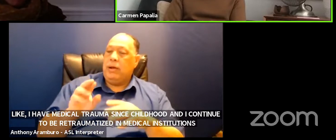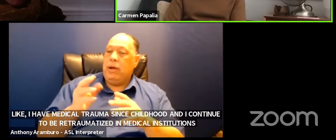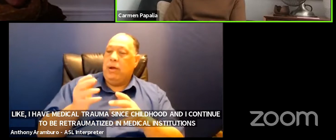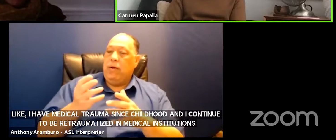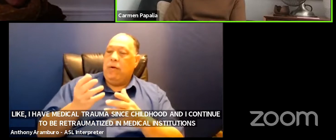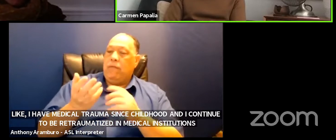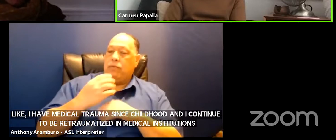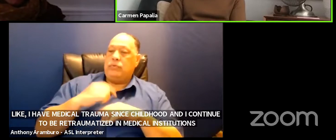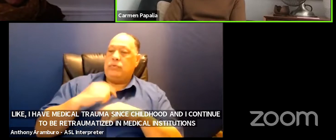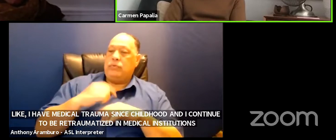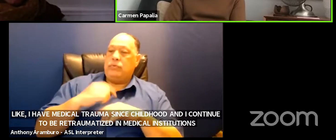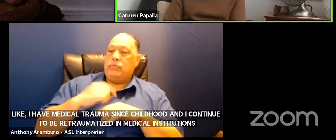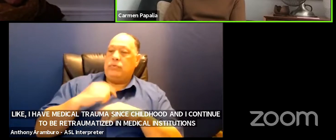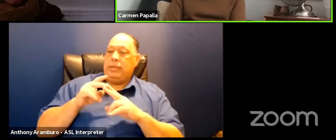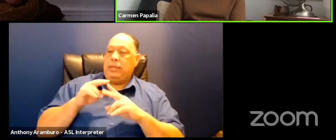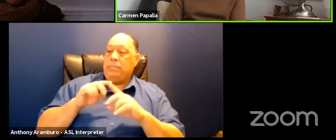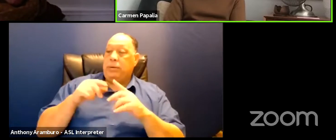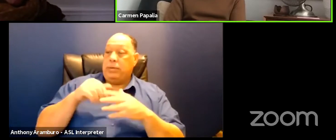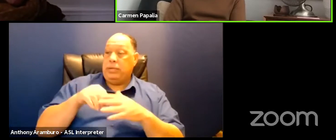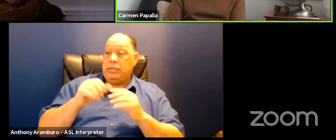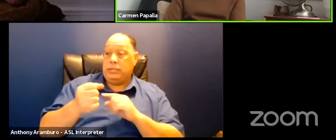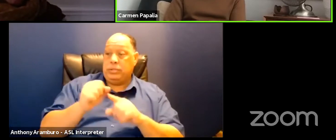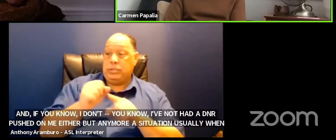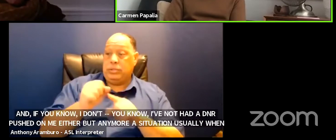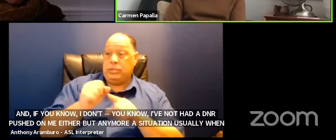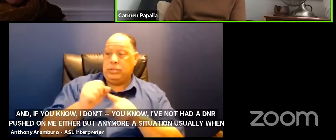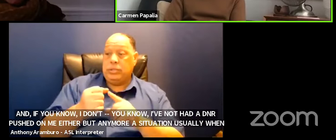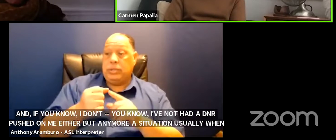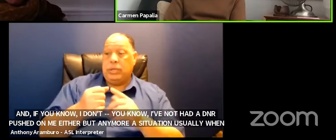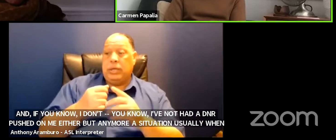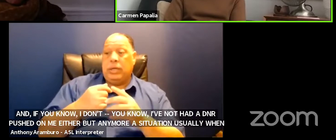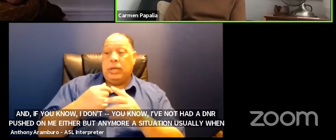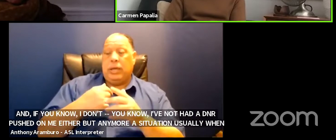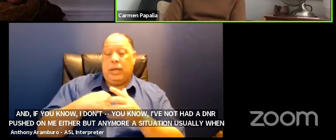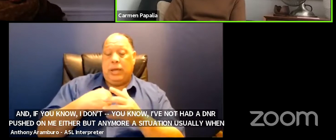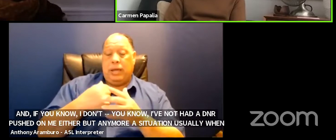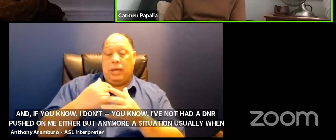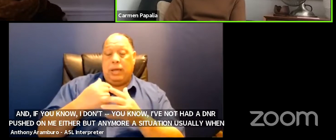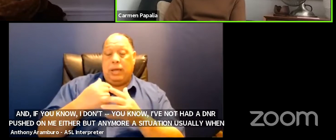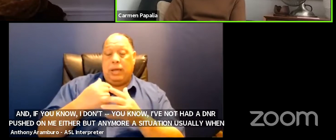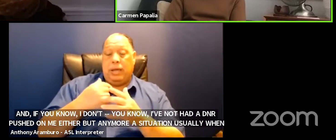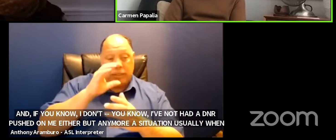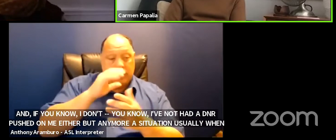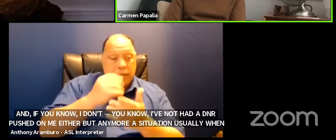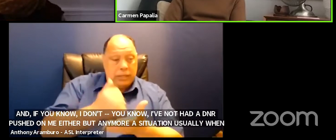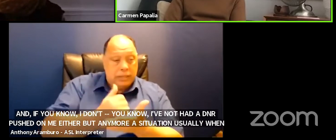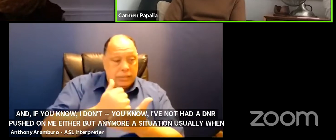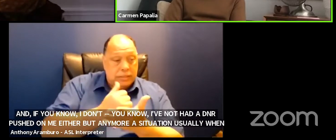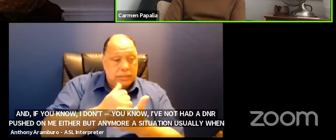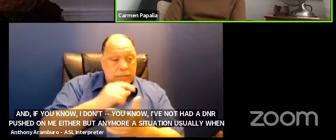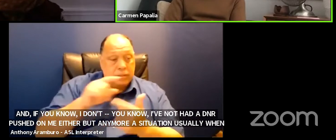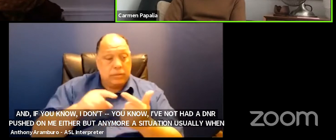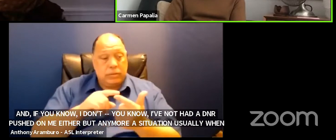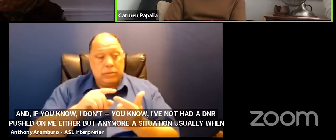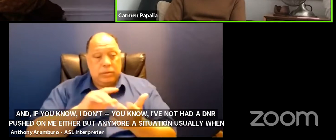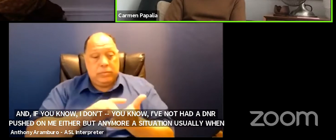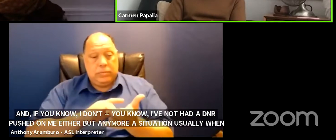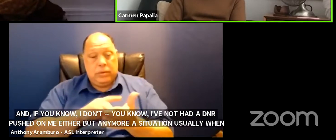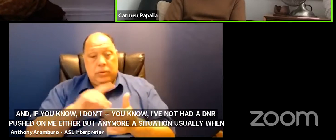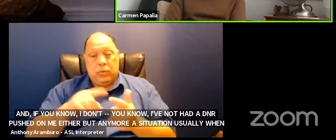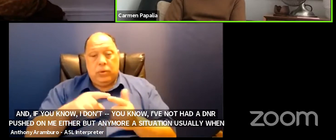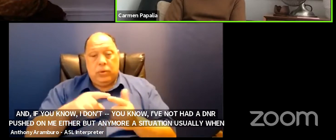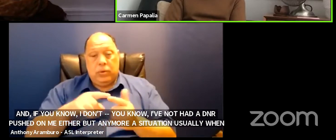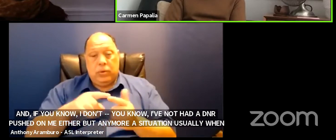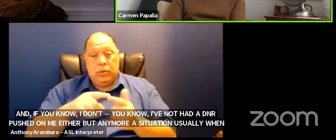in a situation usually when I'm seeking assistance, you know, and medical intervention when I'm completely debilitated